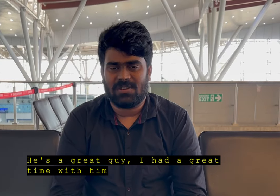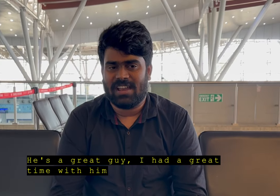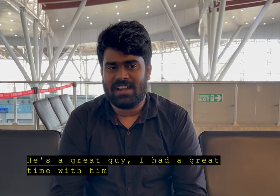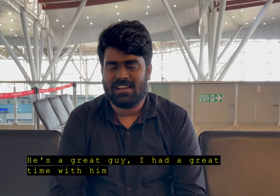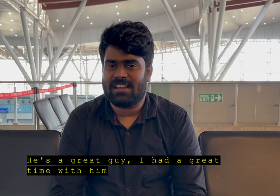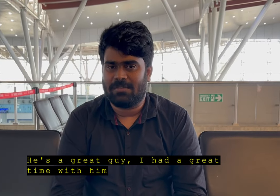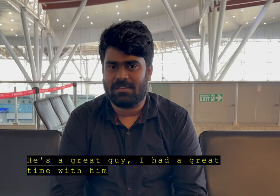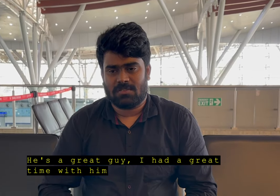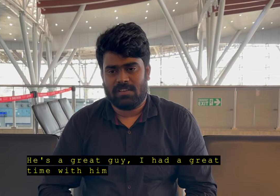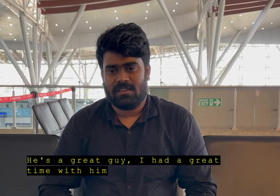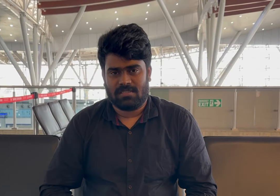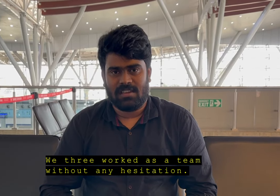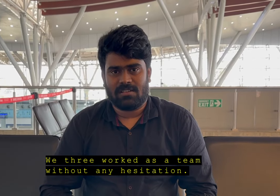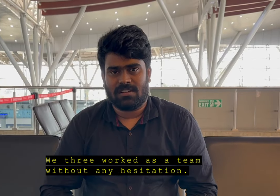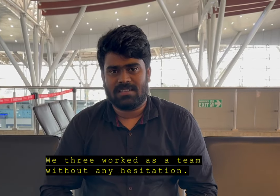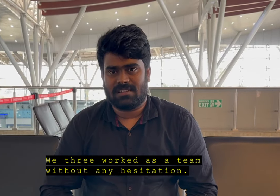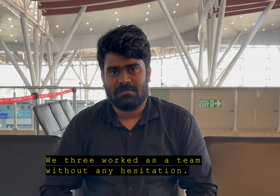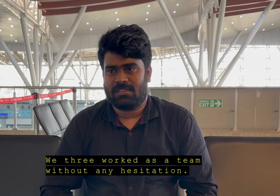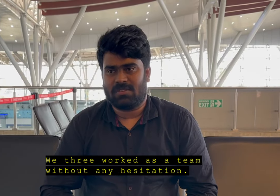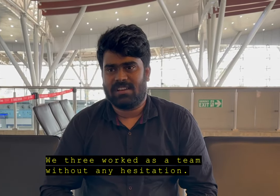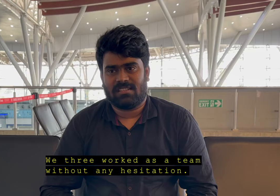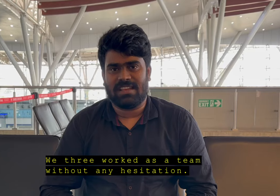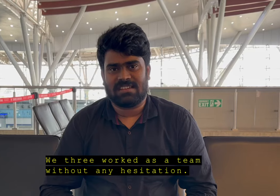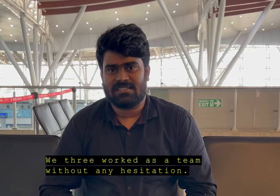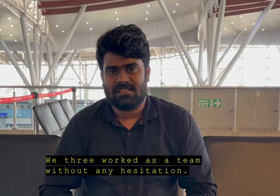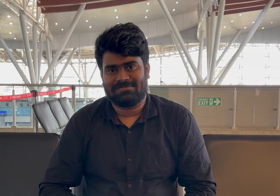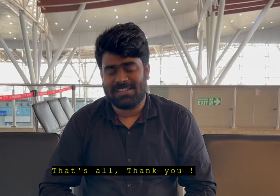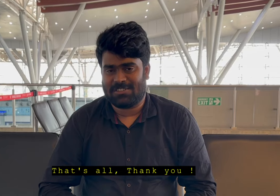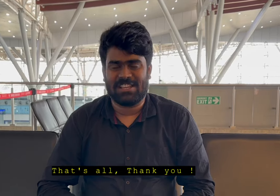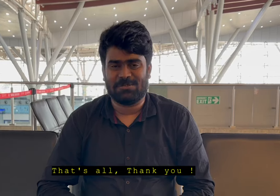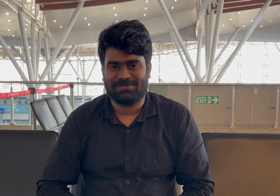I had a great time with him. So we three are worked as a team without any hesitation. Like, that's all. Thank you.